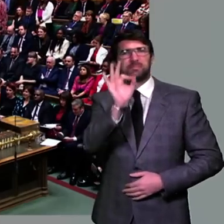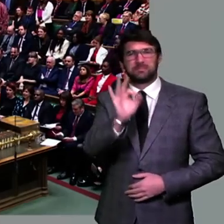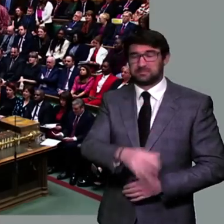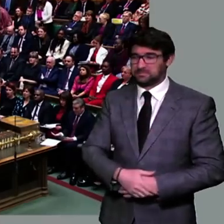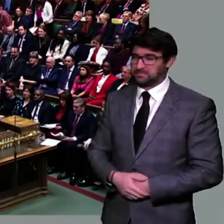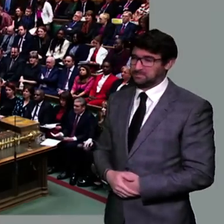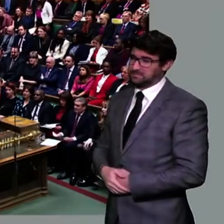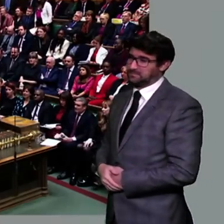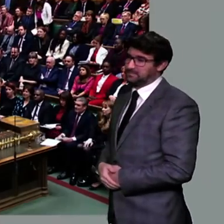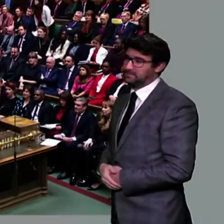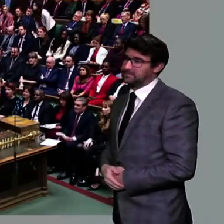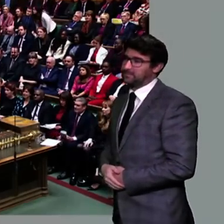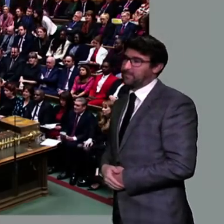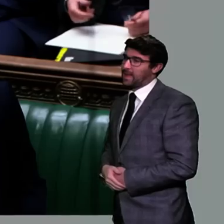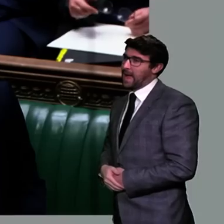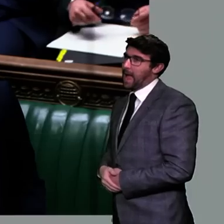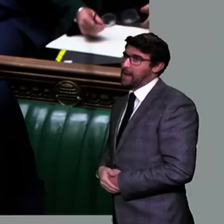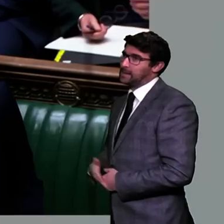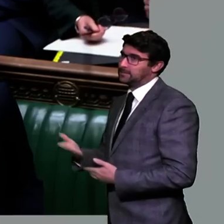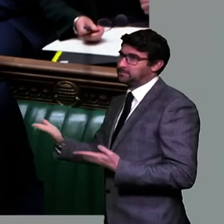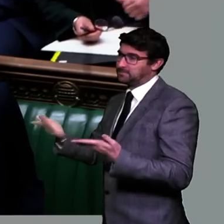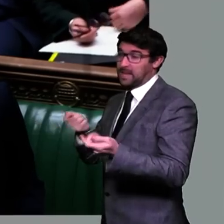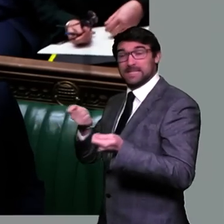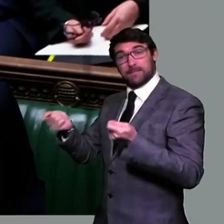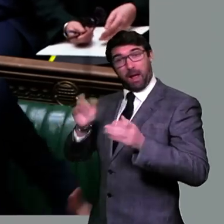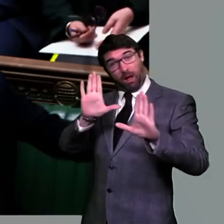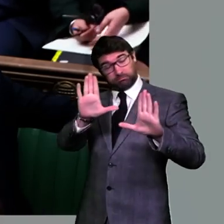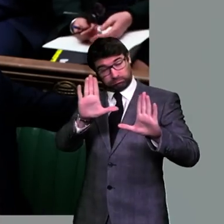Mr. Speaker, I have been very clear that